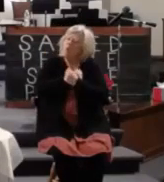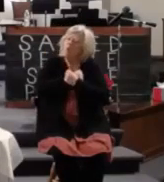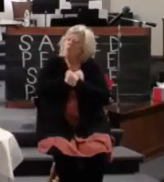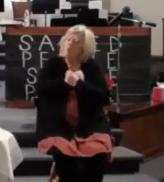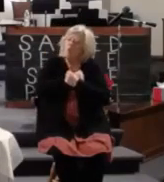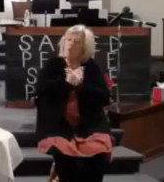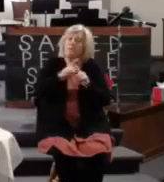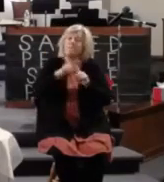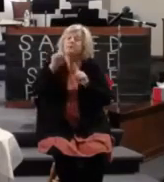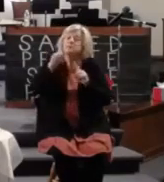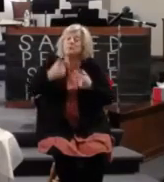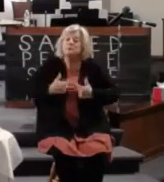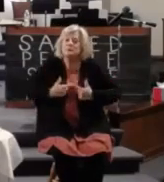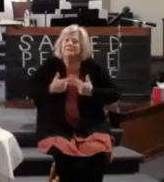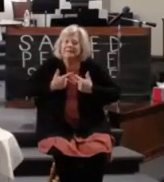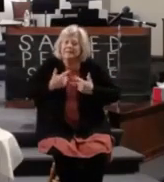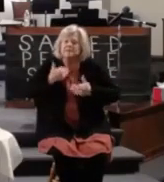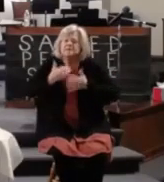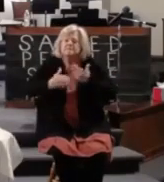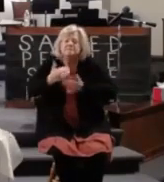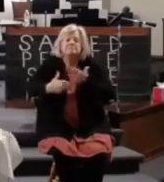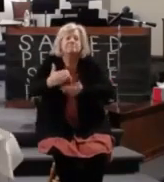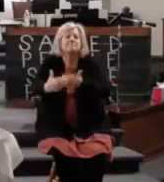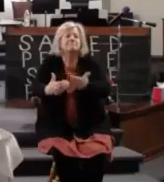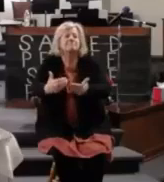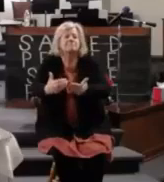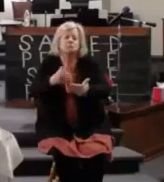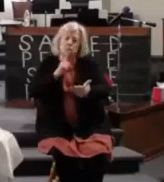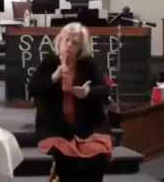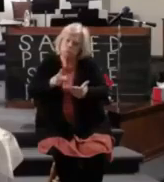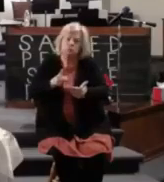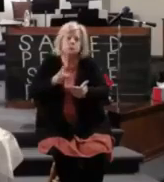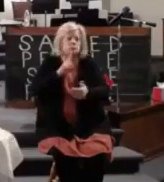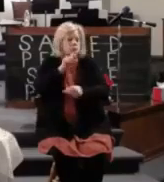we live it out faithfully and authentically.